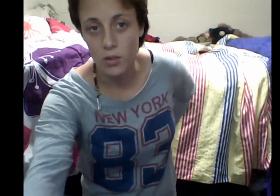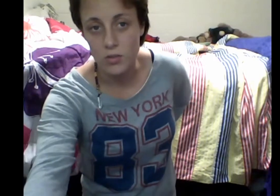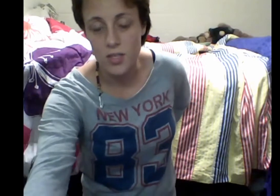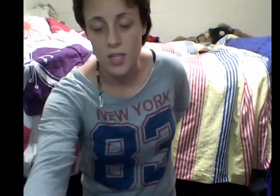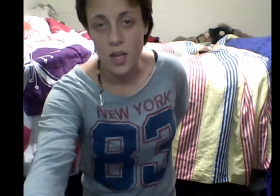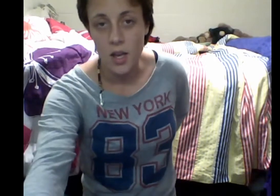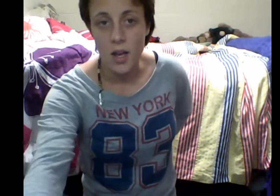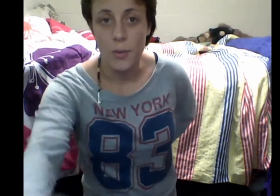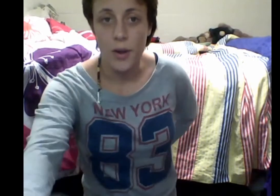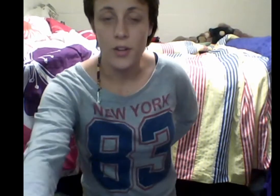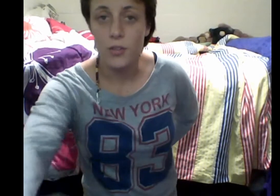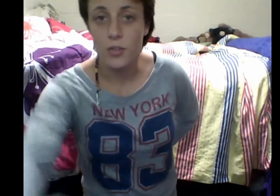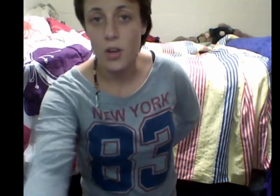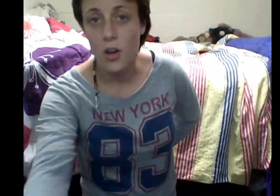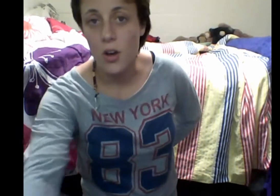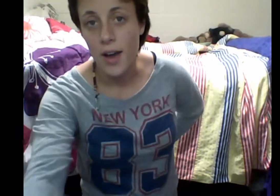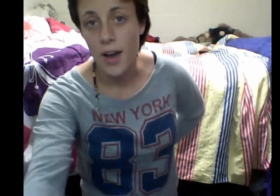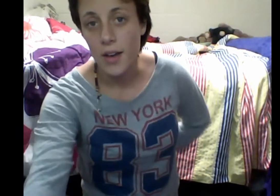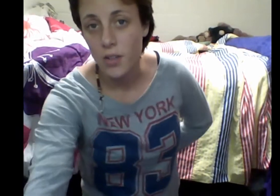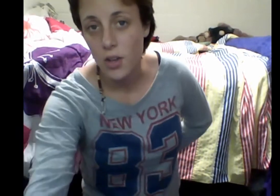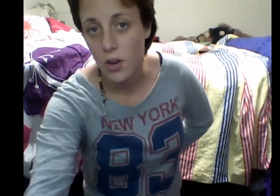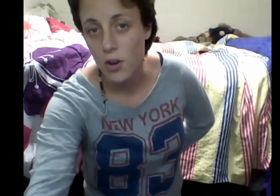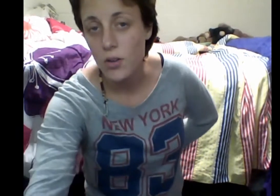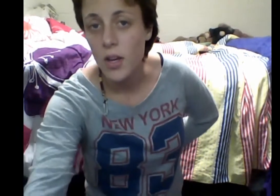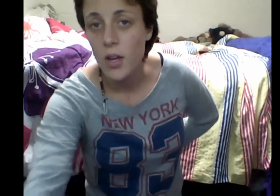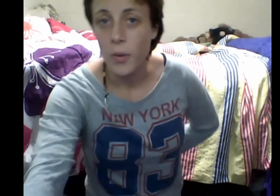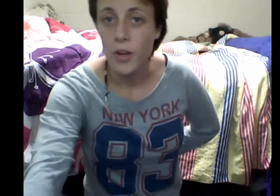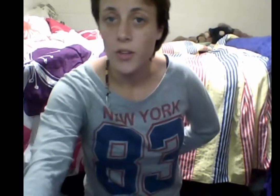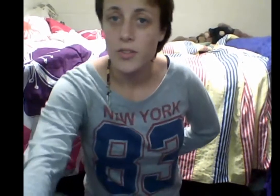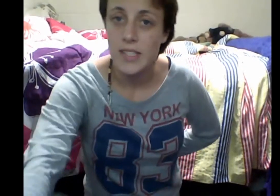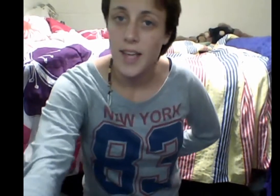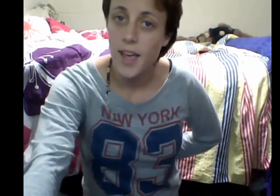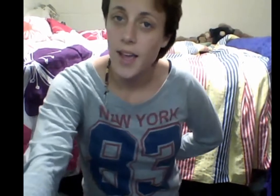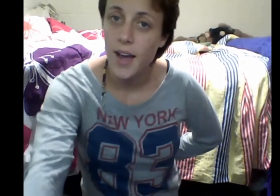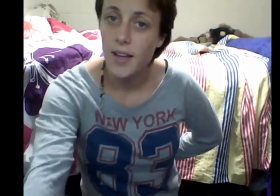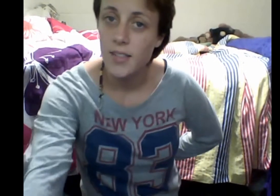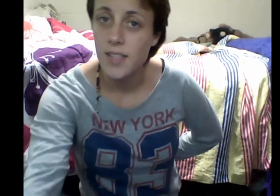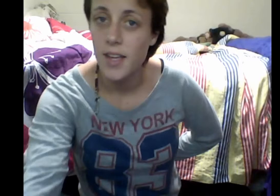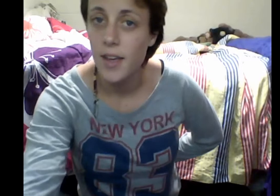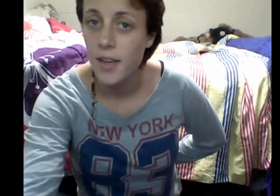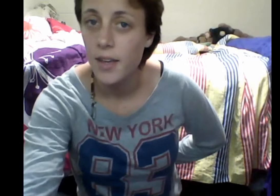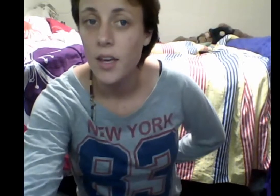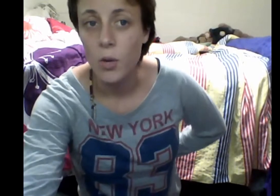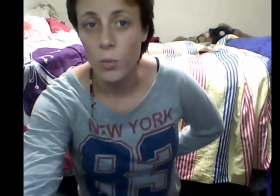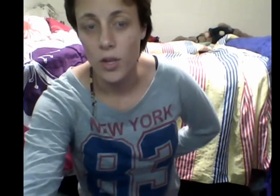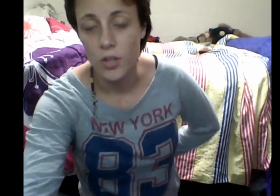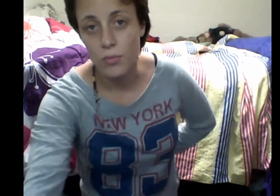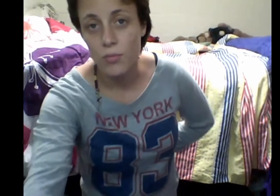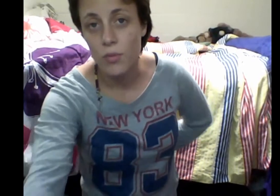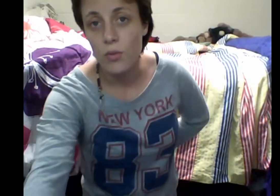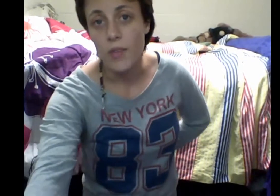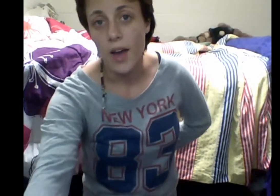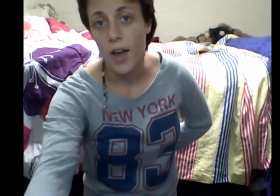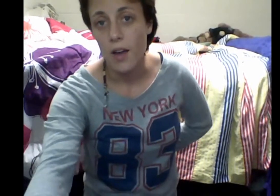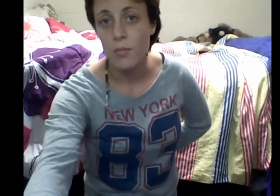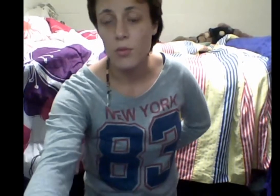goes, "Where you go, I'll go. Where you stay, I'll stay. When you move, I'll